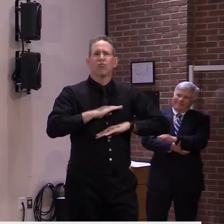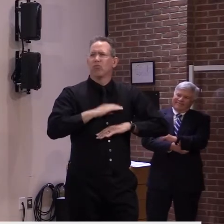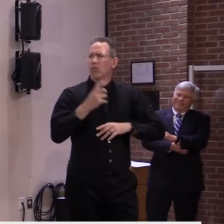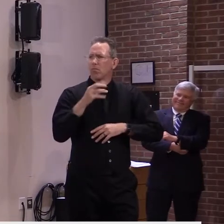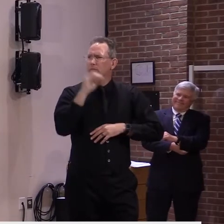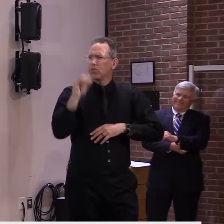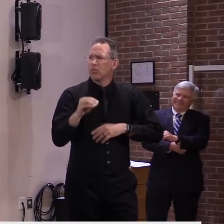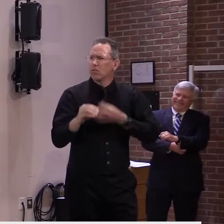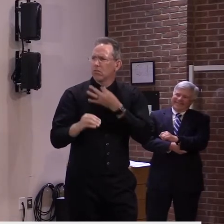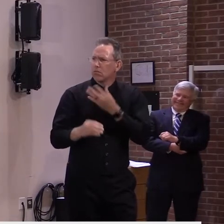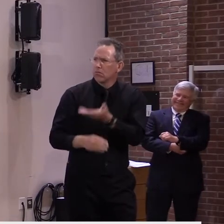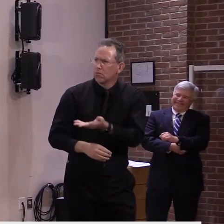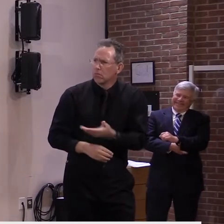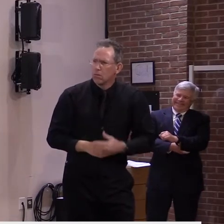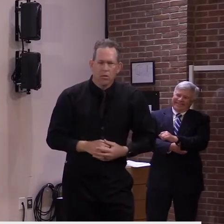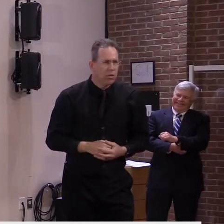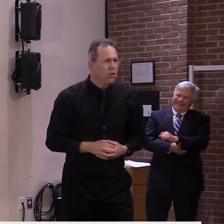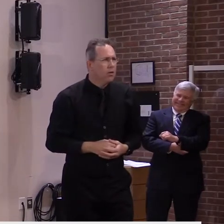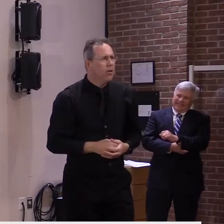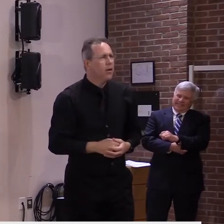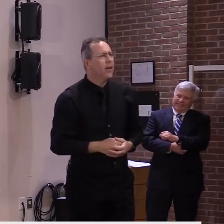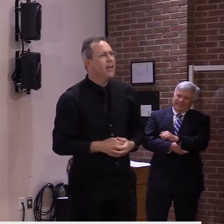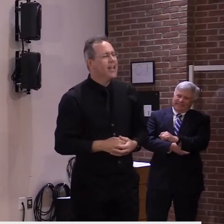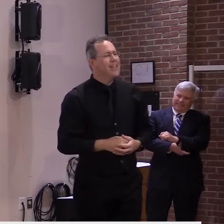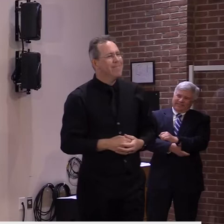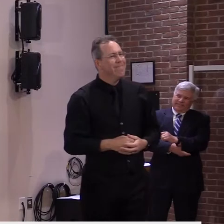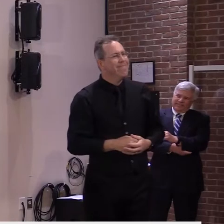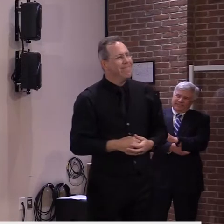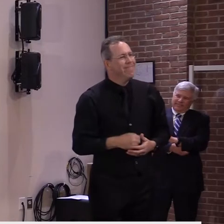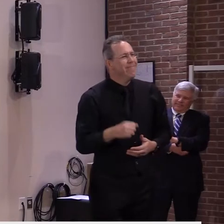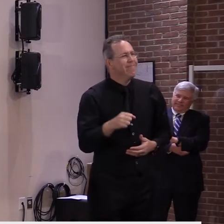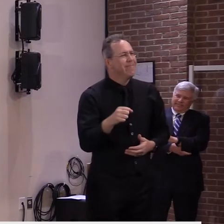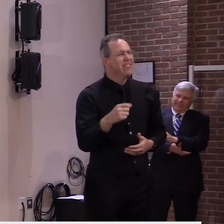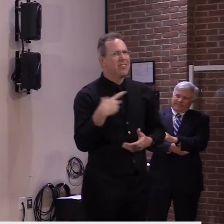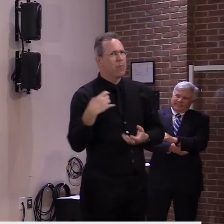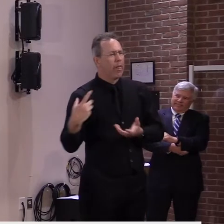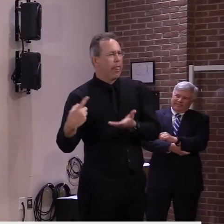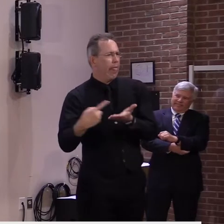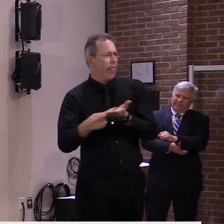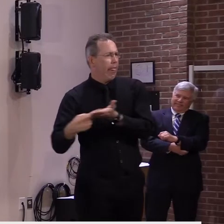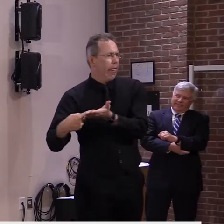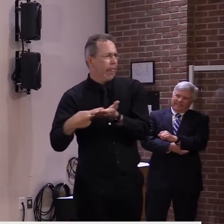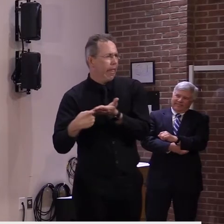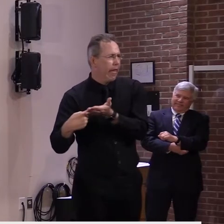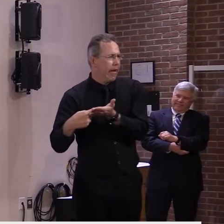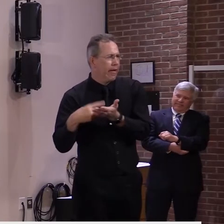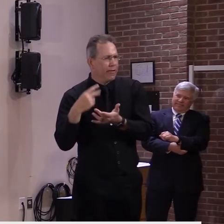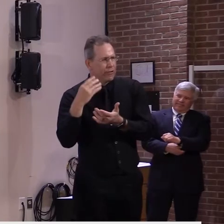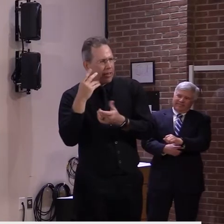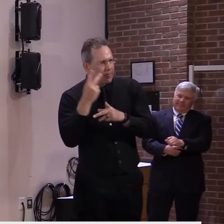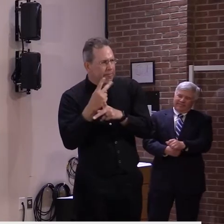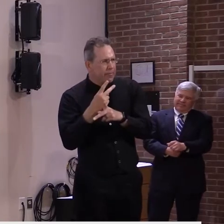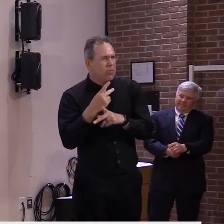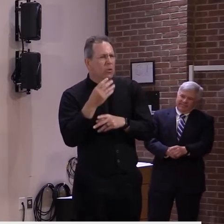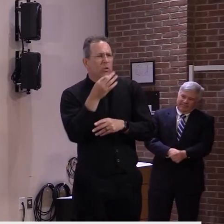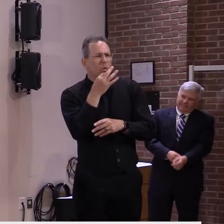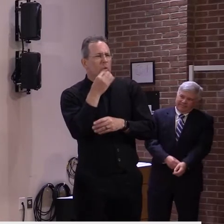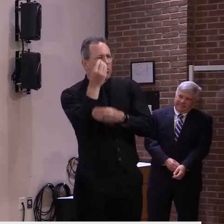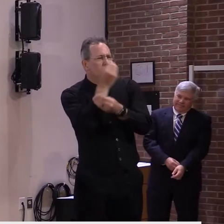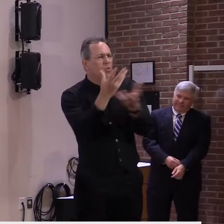And we've been talking about that with the team, and hopefully I'll be able to publicly talk about